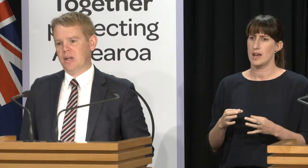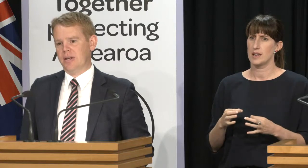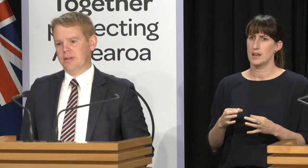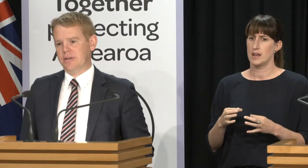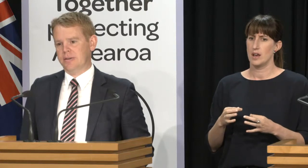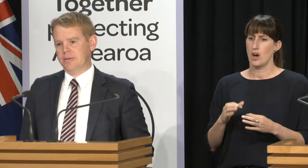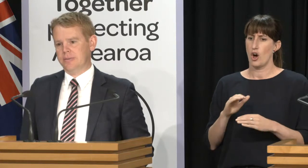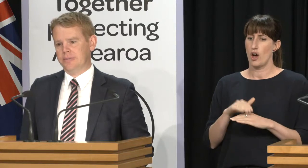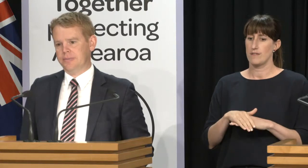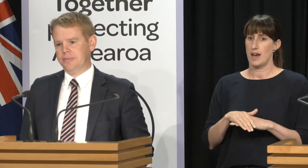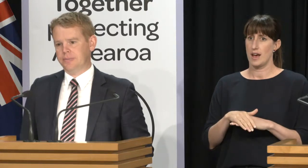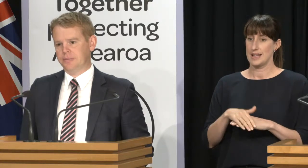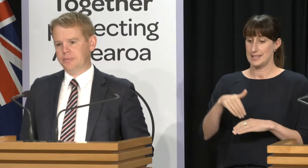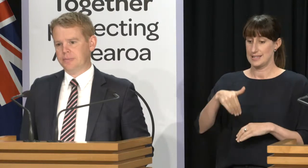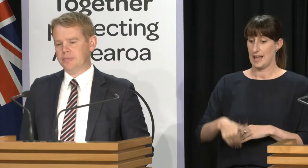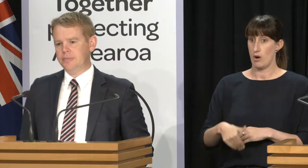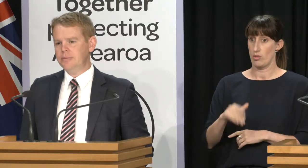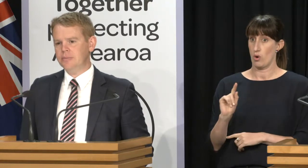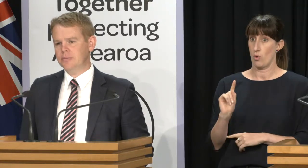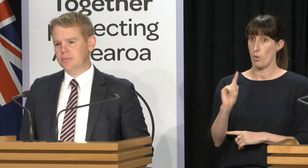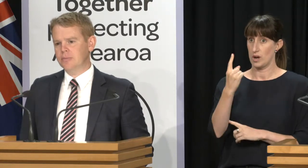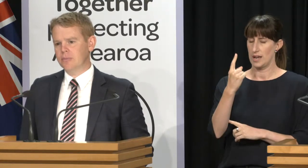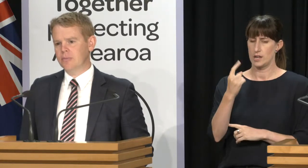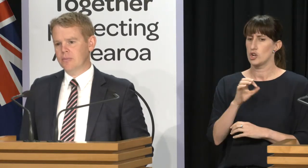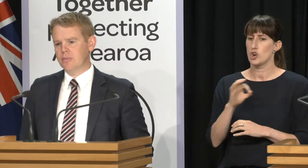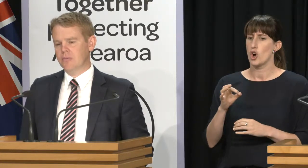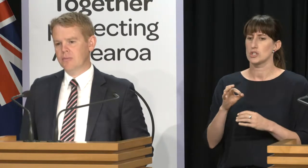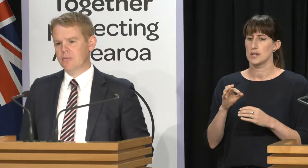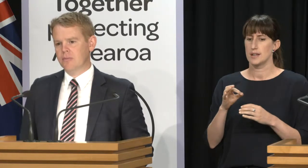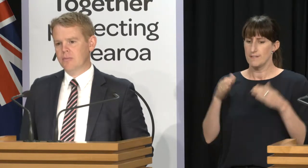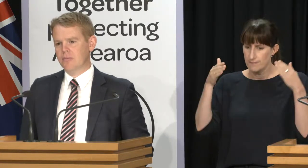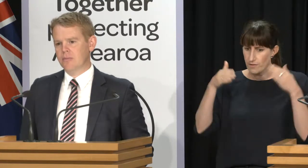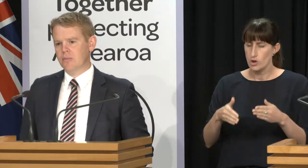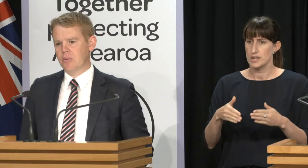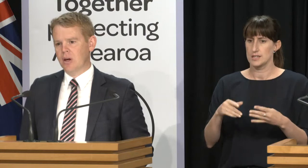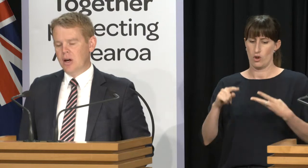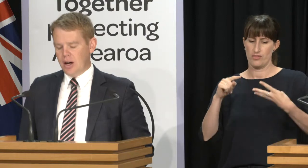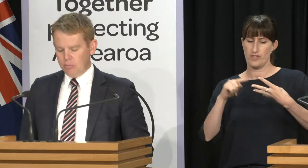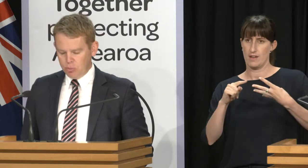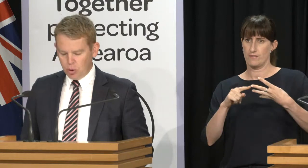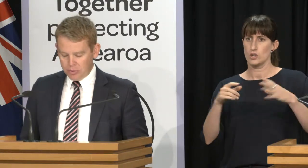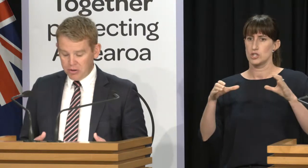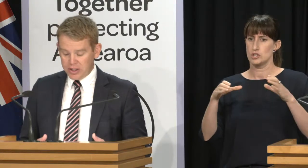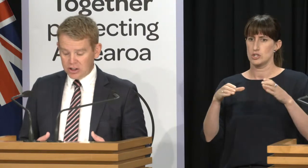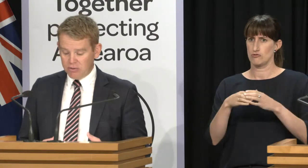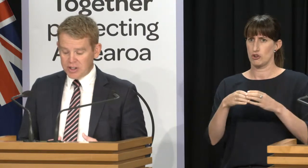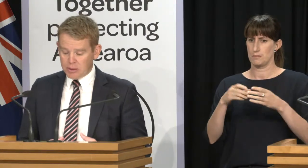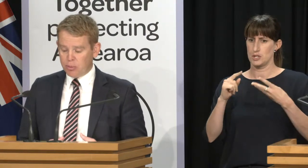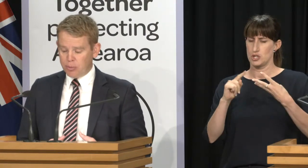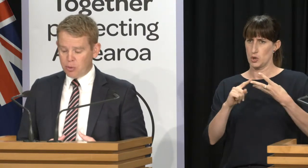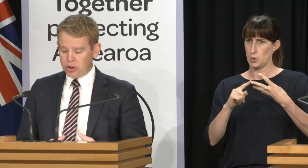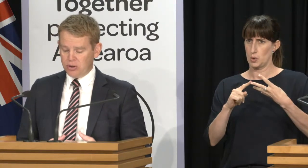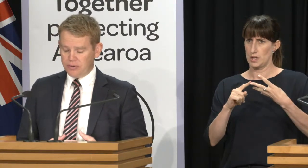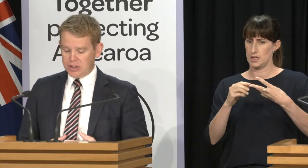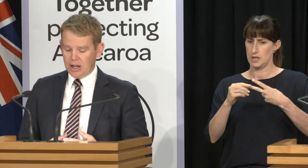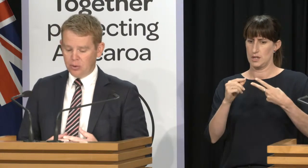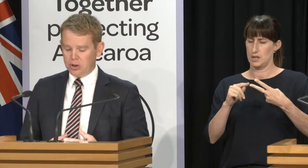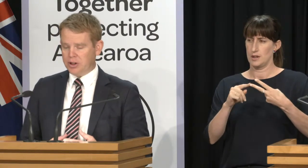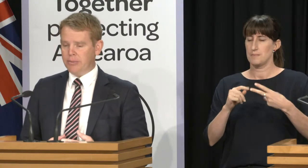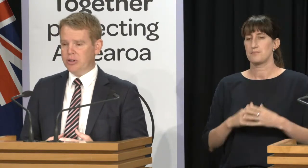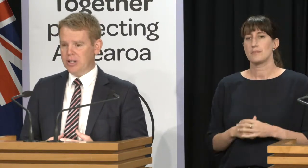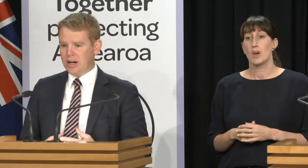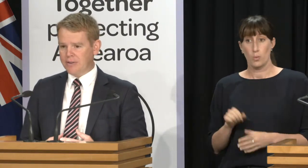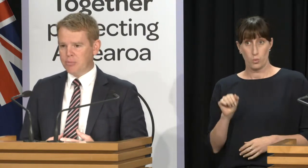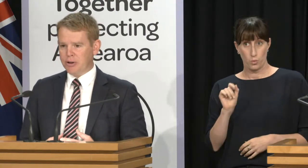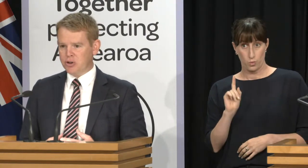Auckland community, a great amount of the South Auckland community in the 2B category? There is actually a reasonable proportion of the South